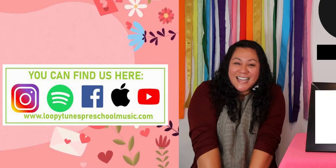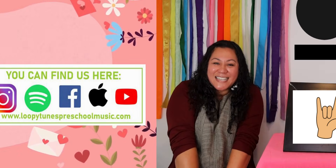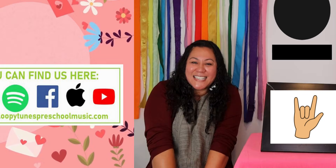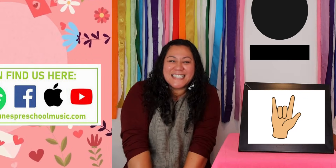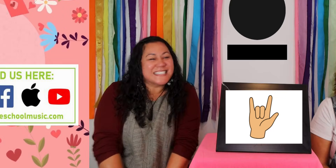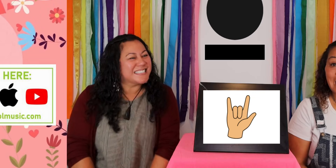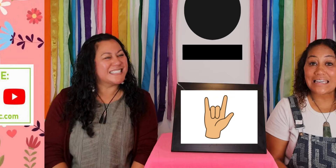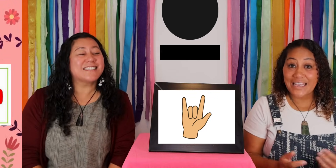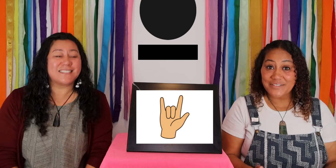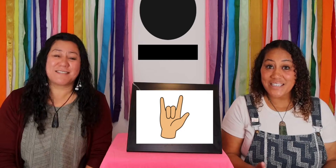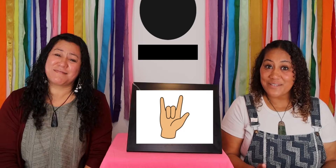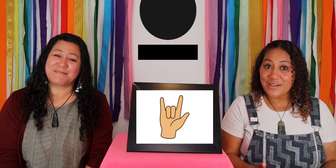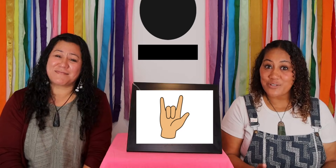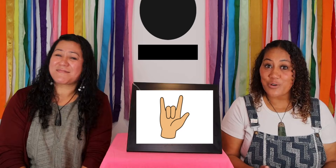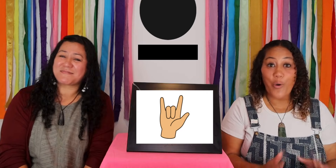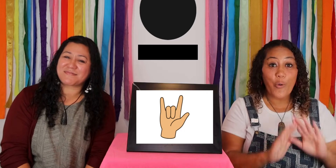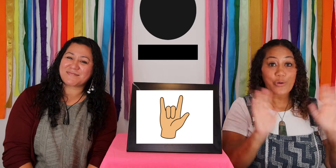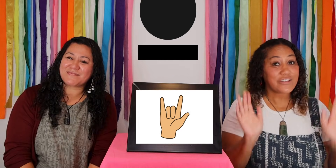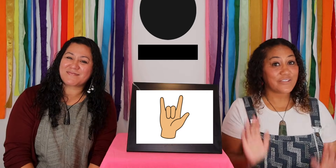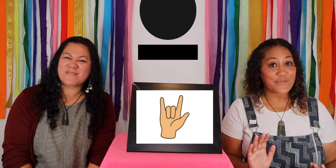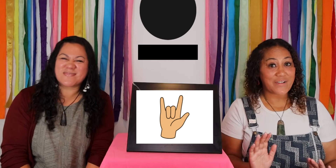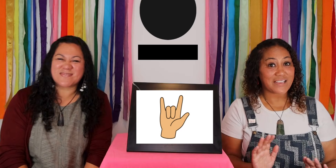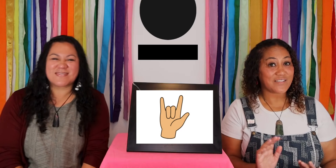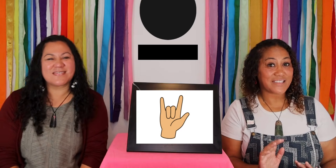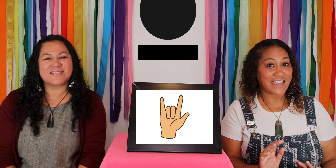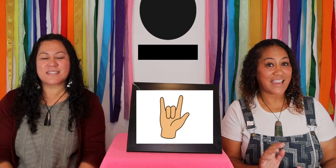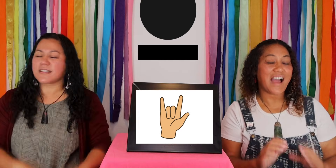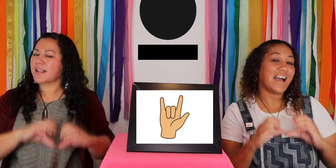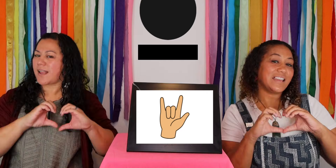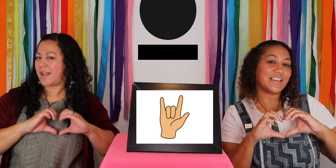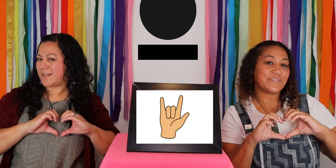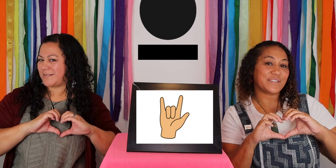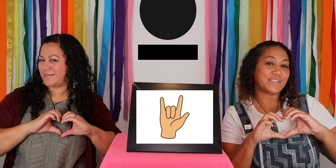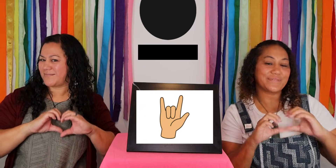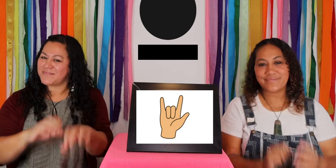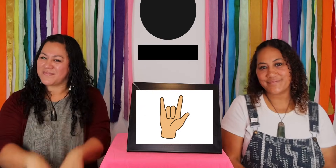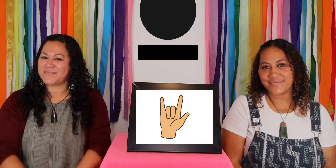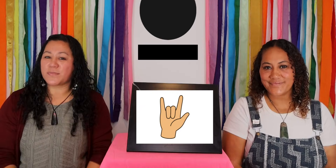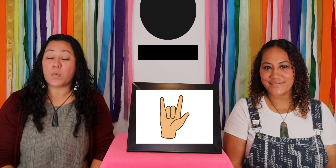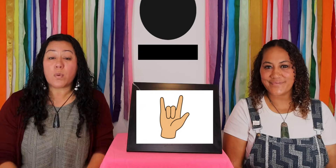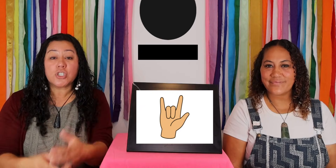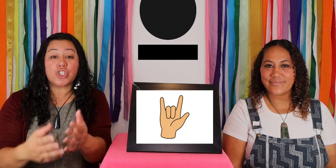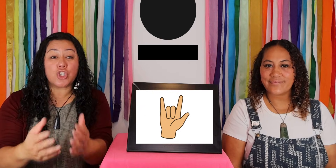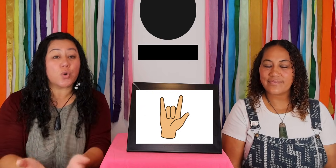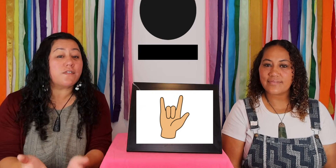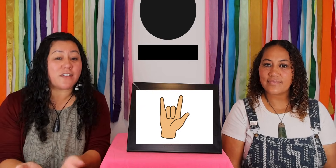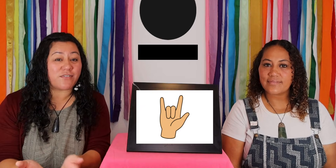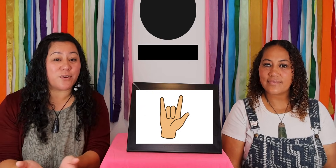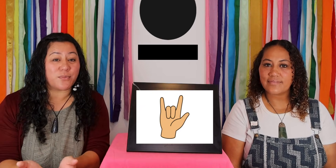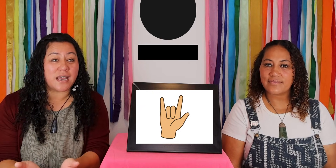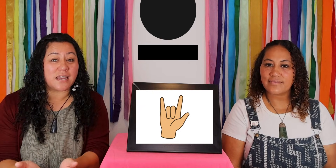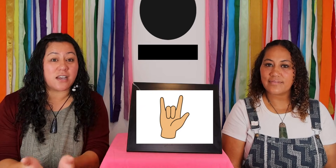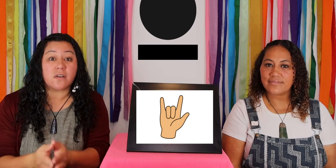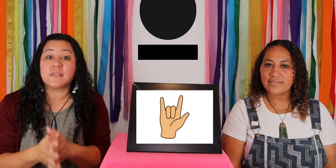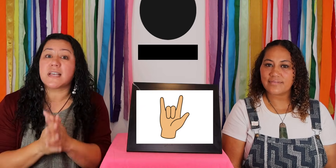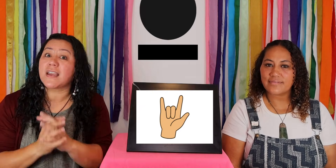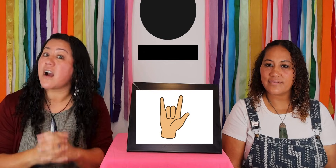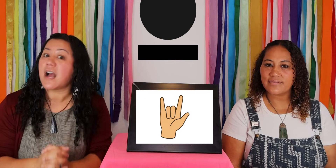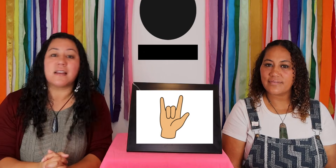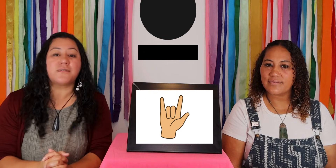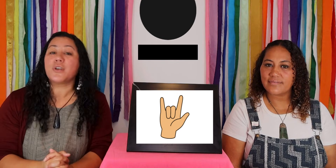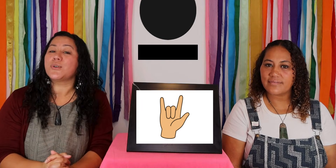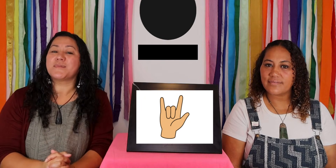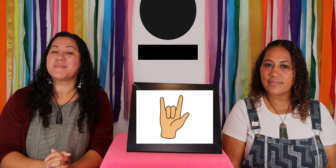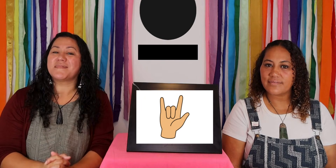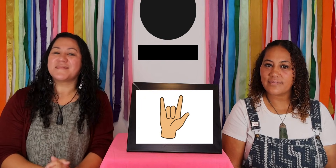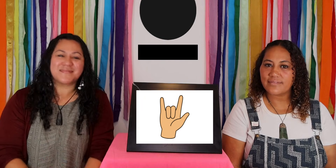That was so cute. I love teaching my daughter all the different ways of saying I love you. What was your favourite way of saying